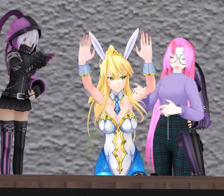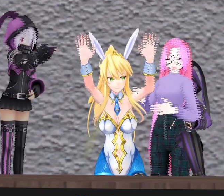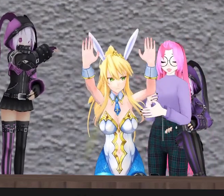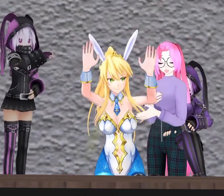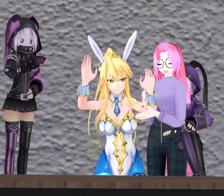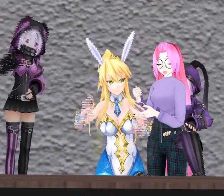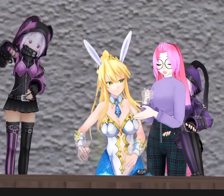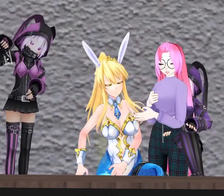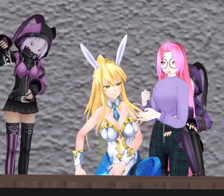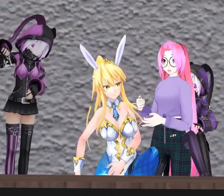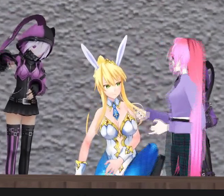the cashier.